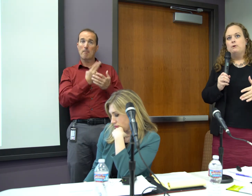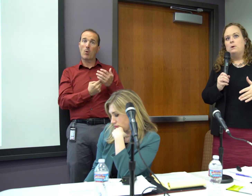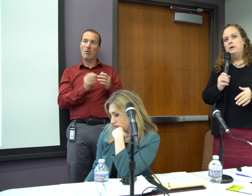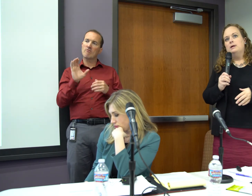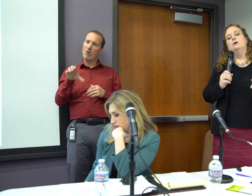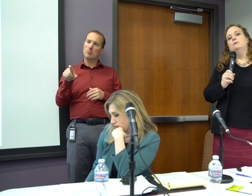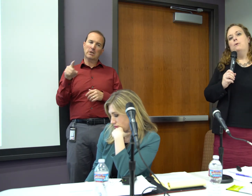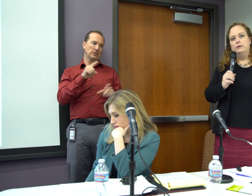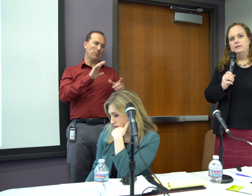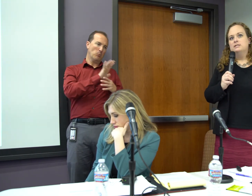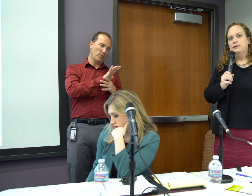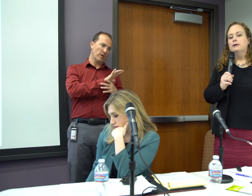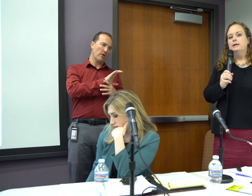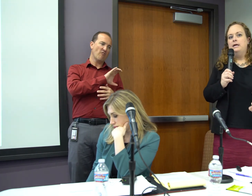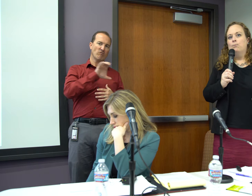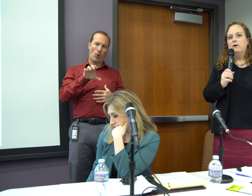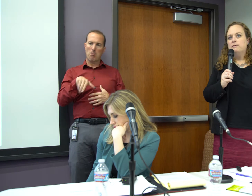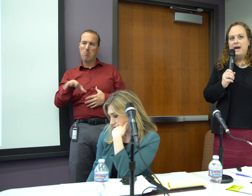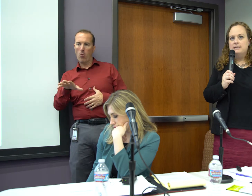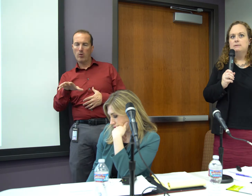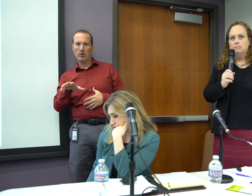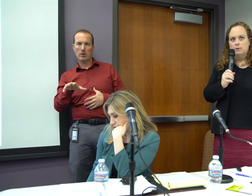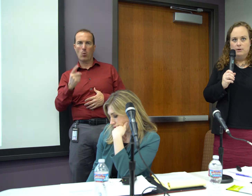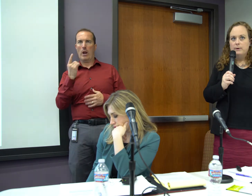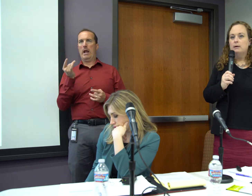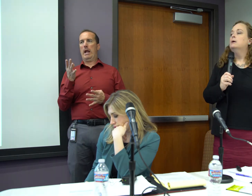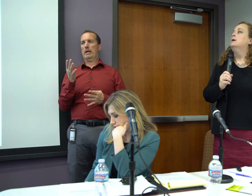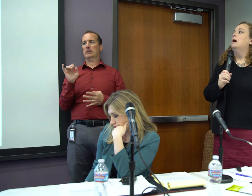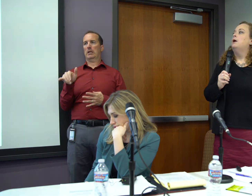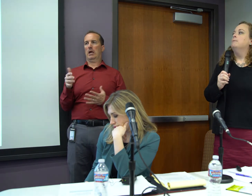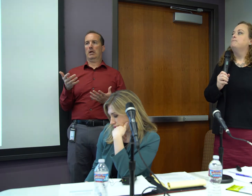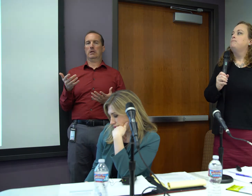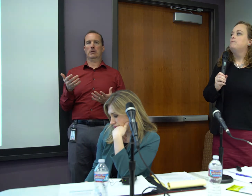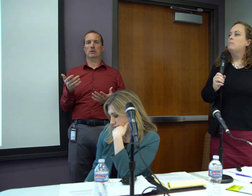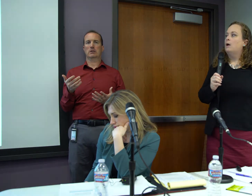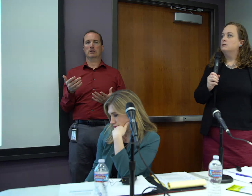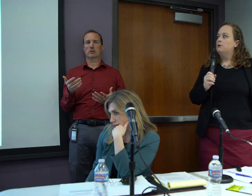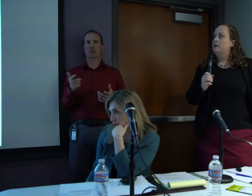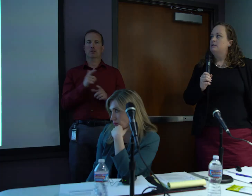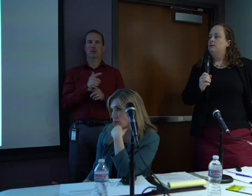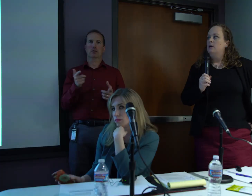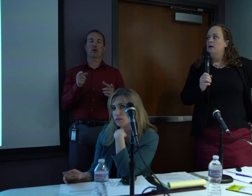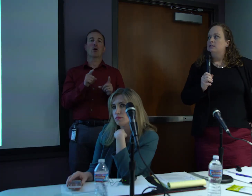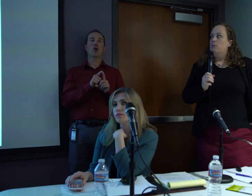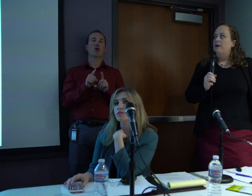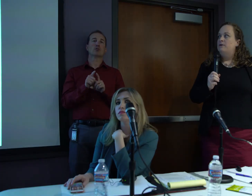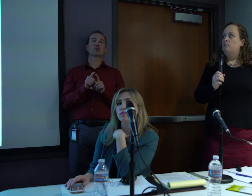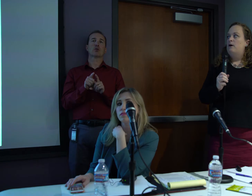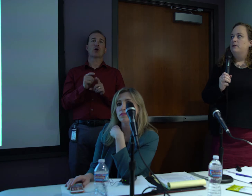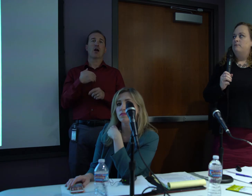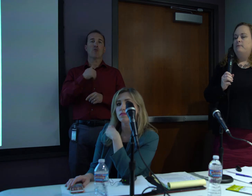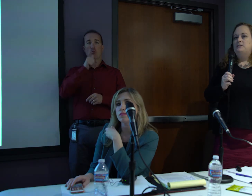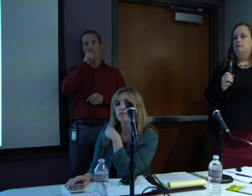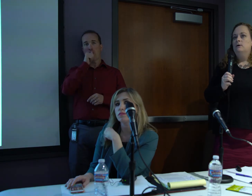the movie theater one week and go to bowling the next week, and one of them hates the other week? Also, is there private